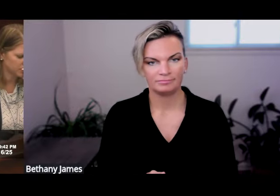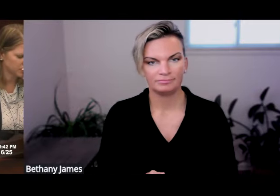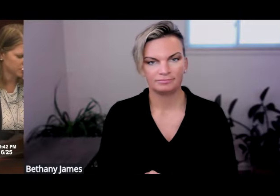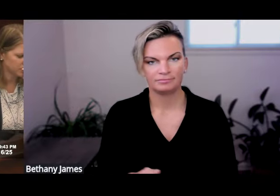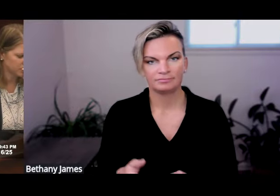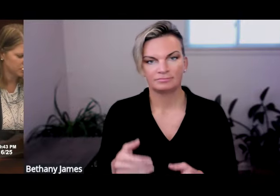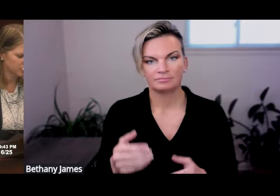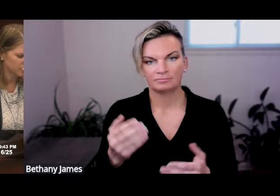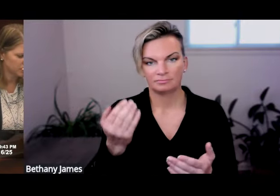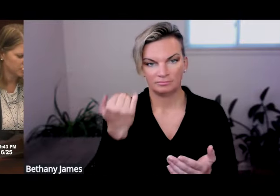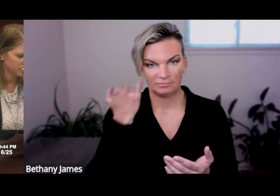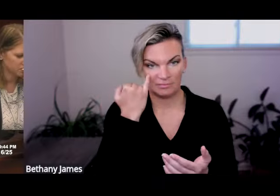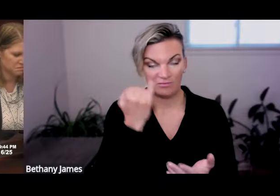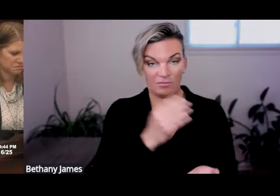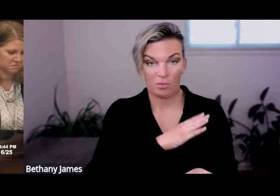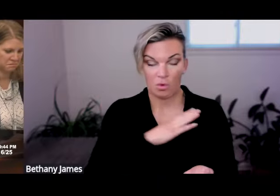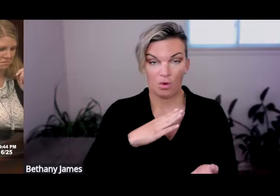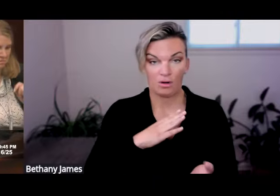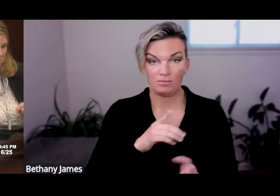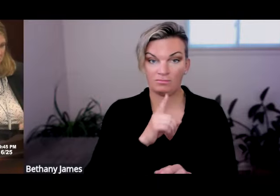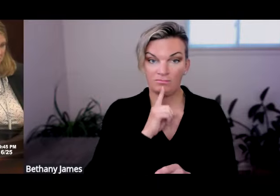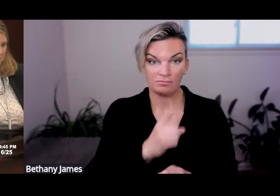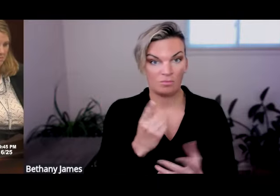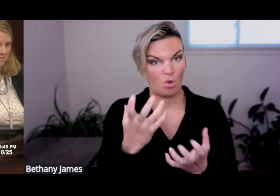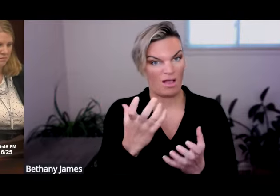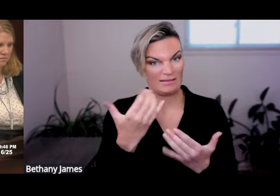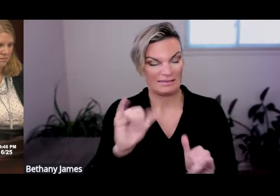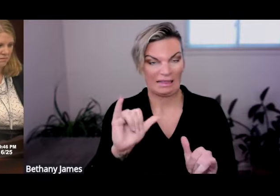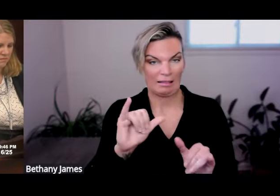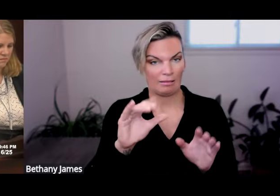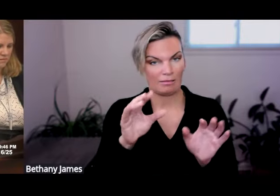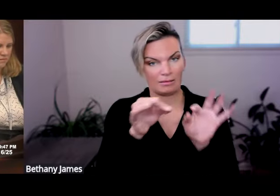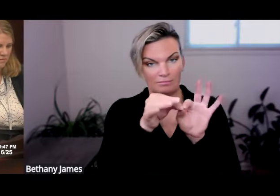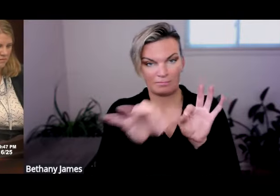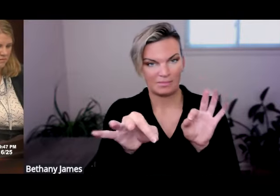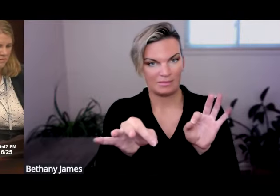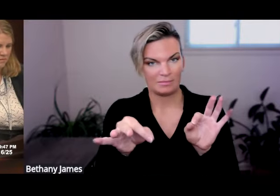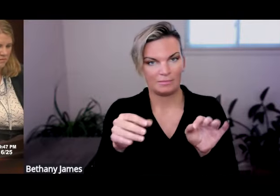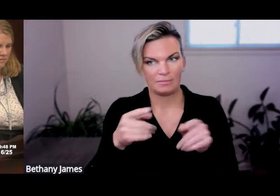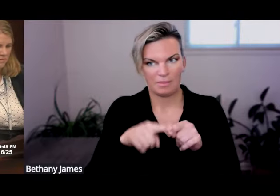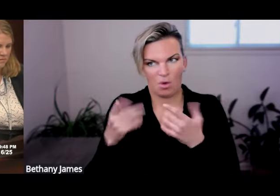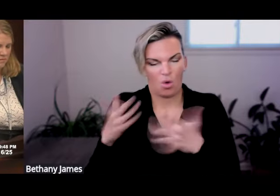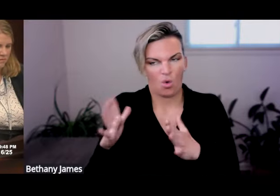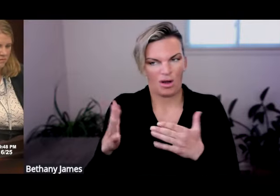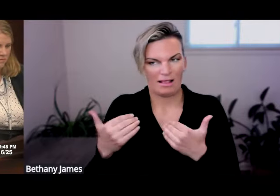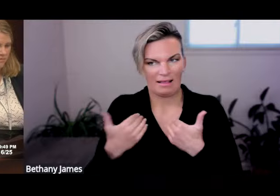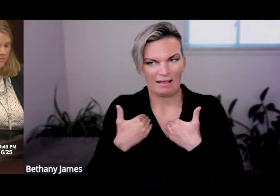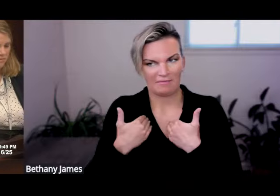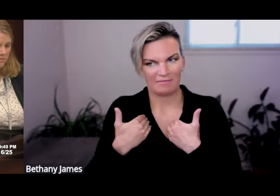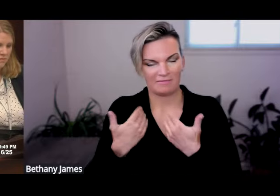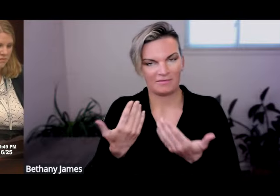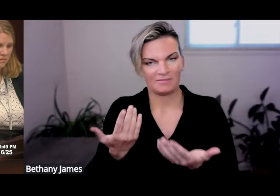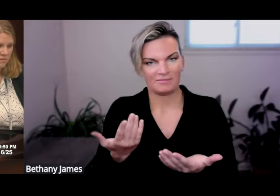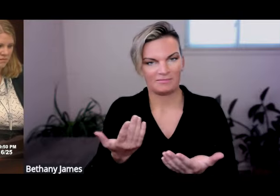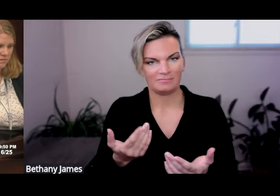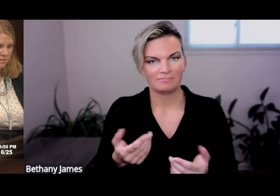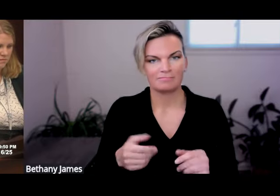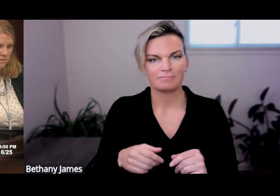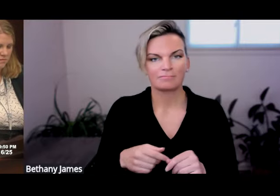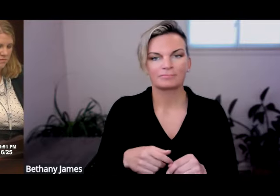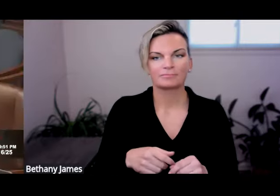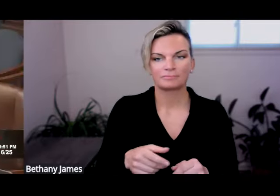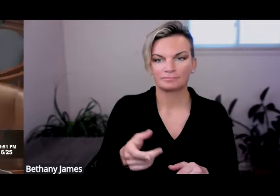to the board, I mean, we can find a way to add it. No, if it exists now, there's no reason to, it would be an